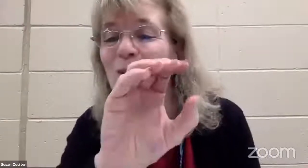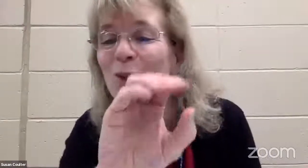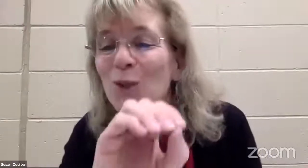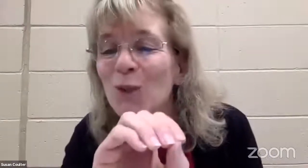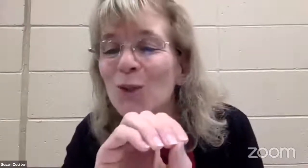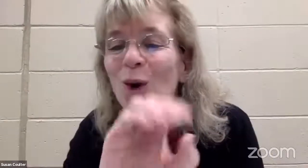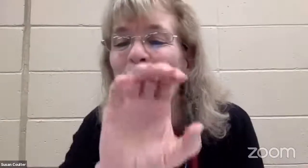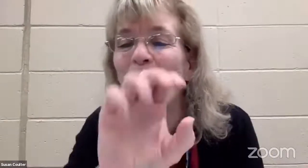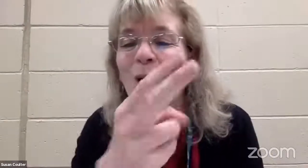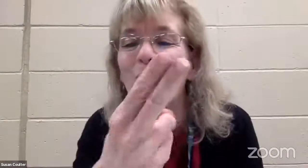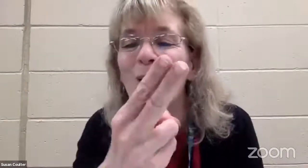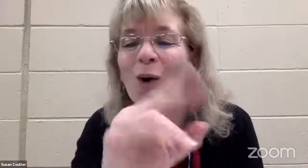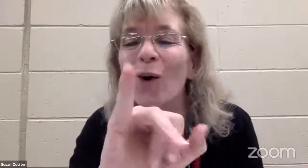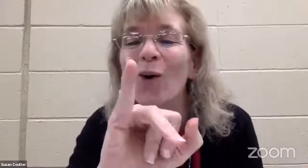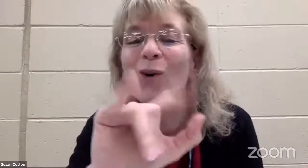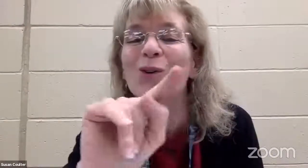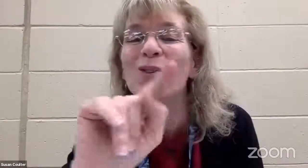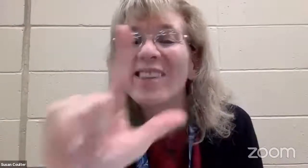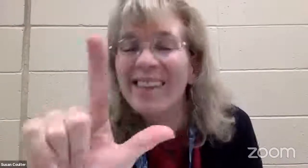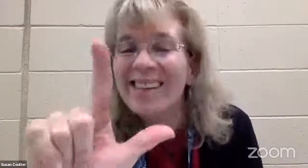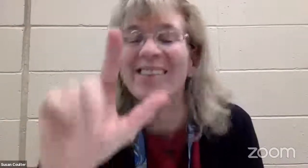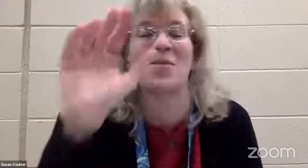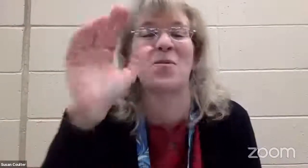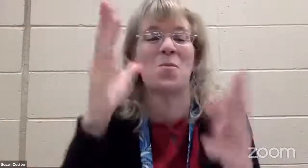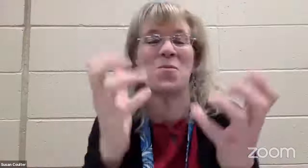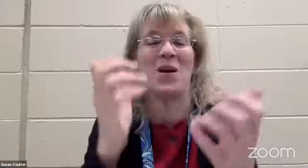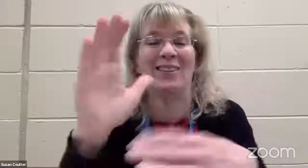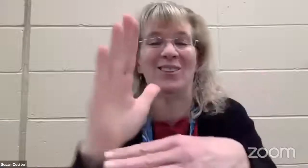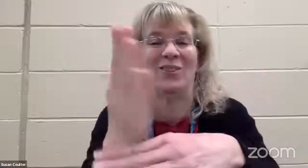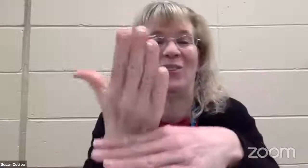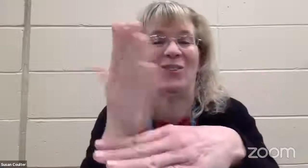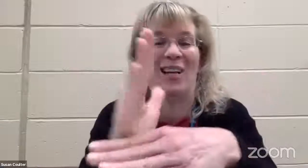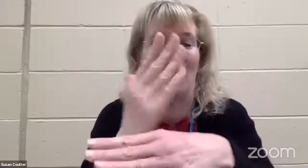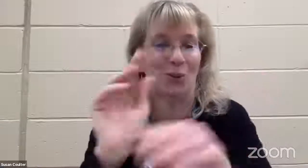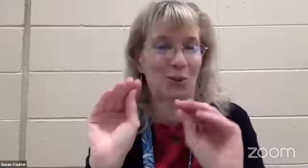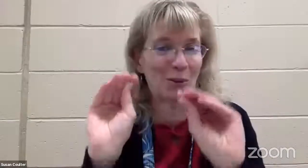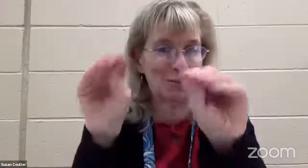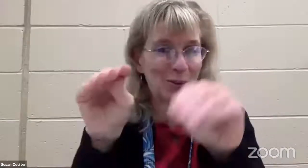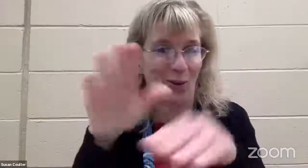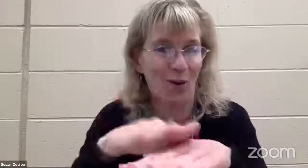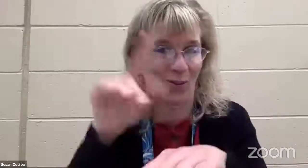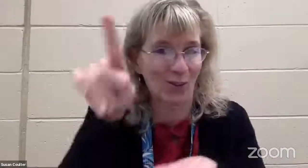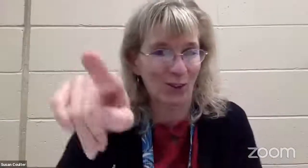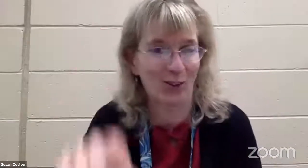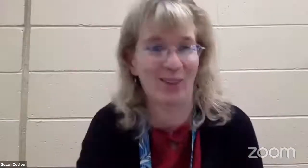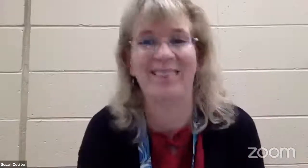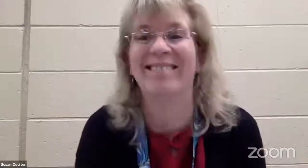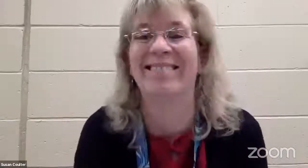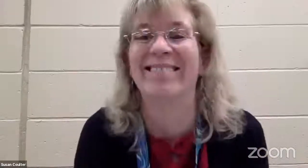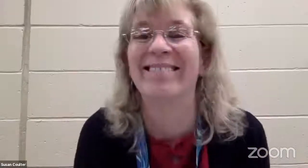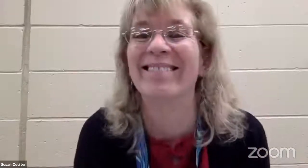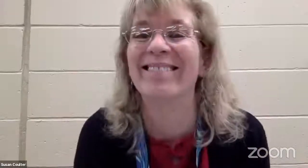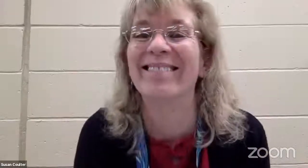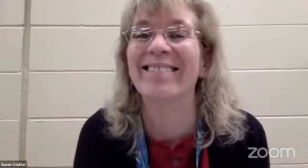where are you? Sochi, let's see. Okay. So Sochi does want to share something with